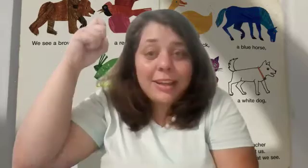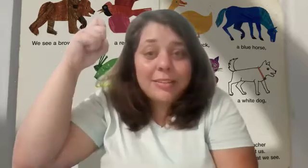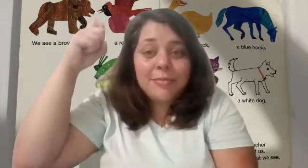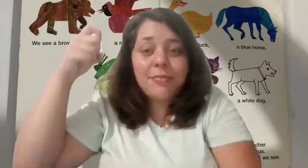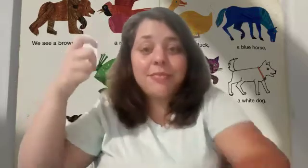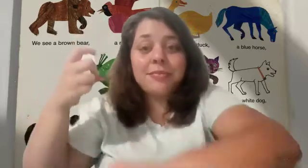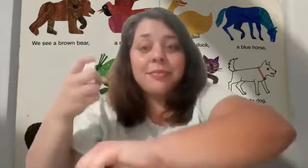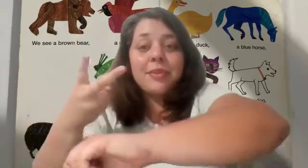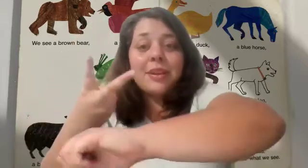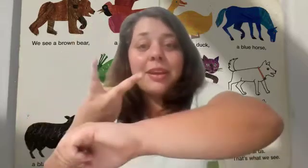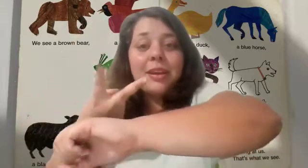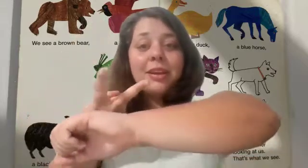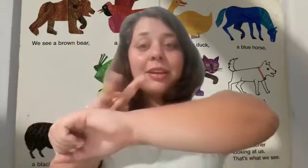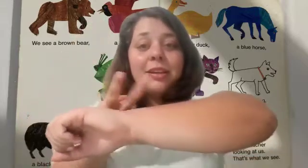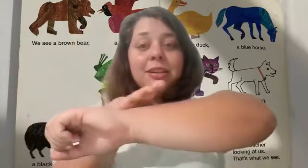black